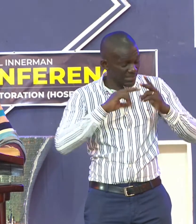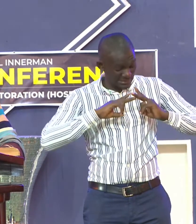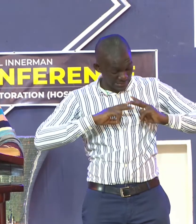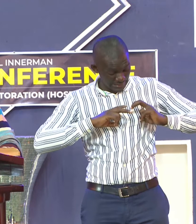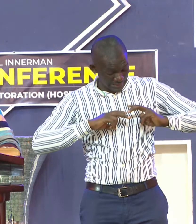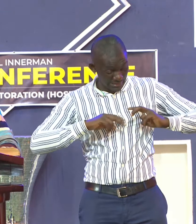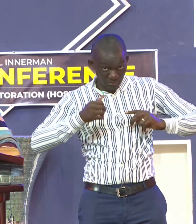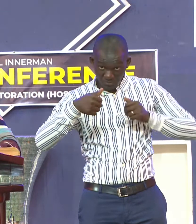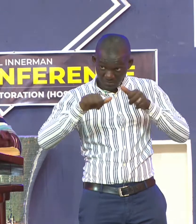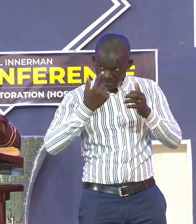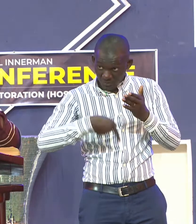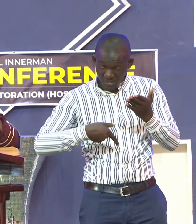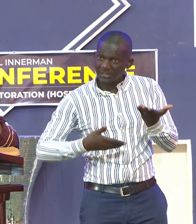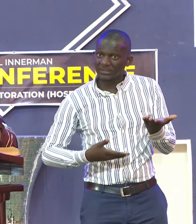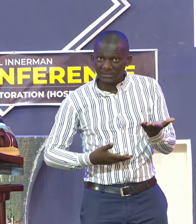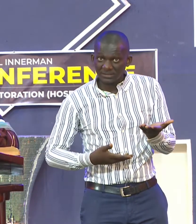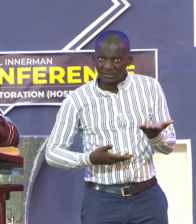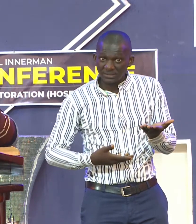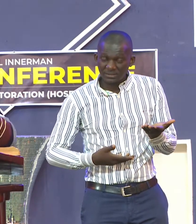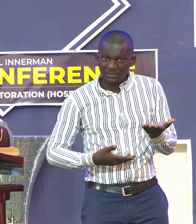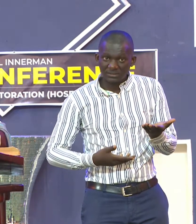This is the first thing you ought to seek from